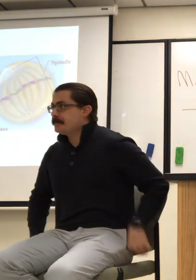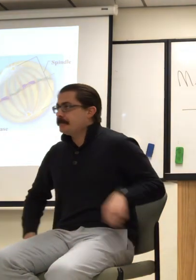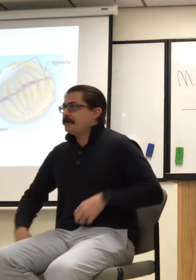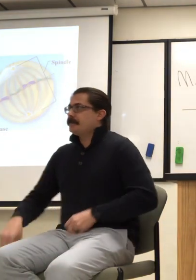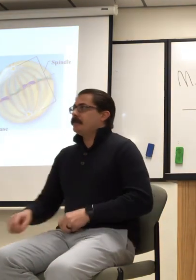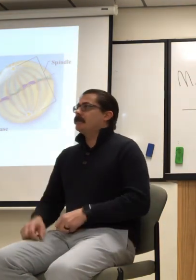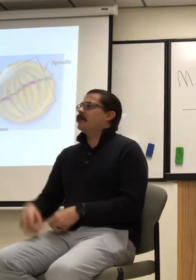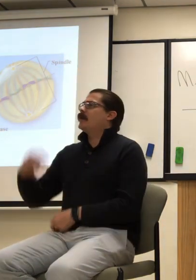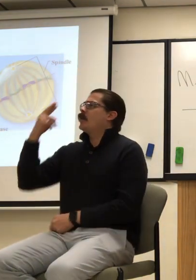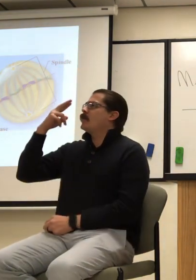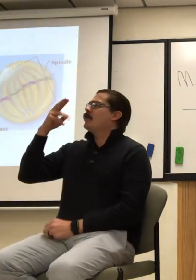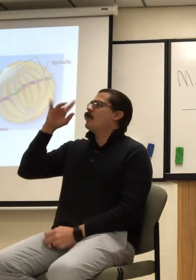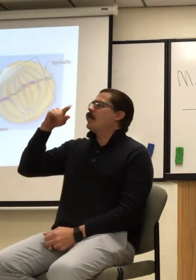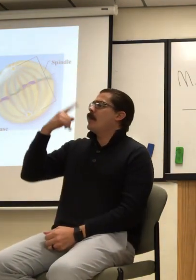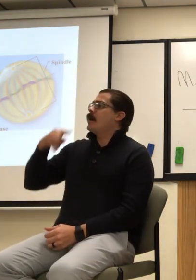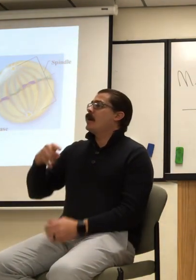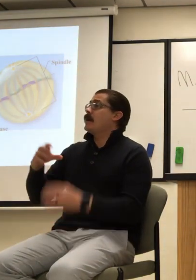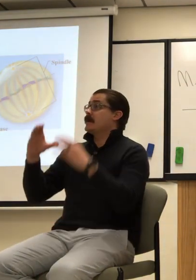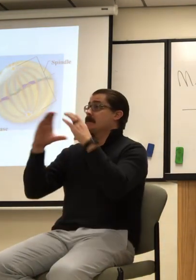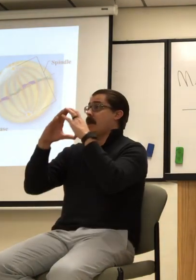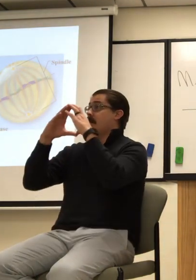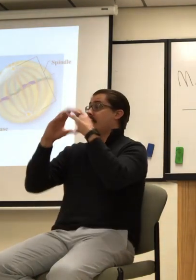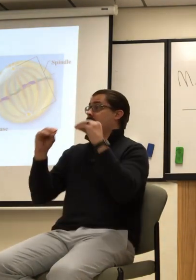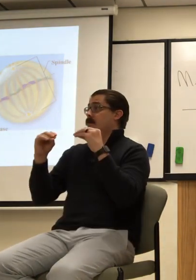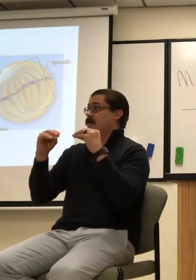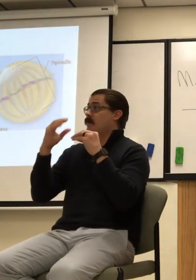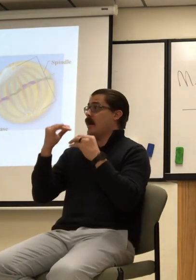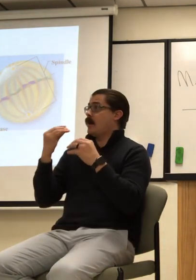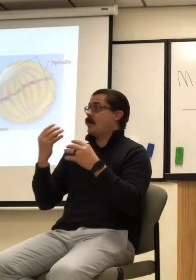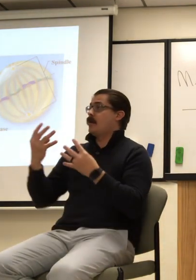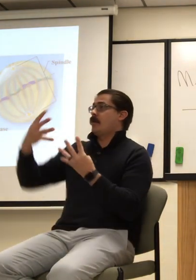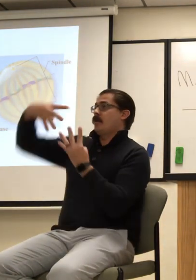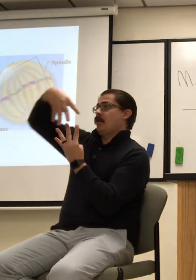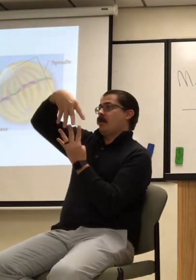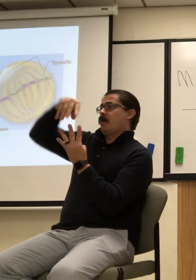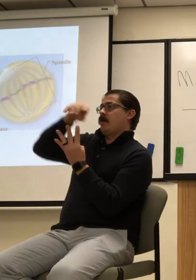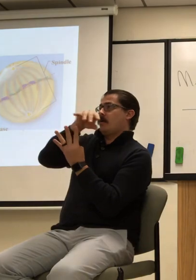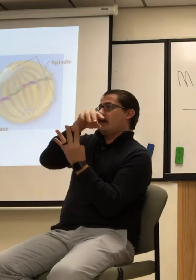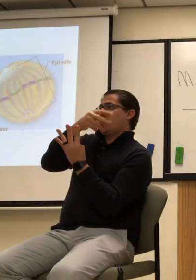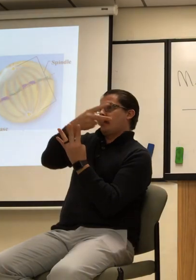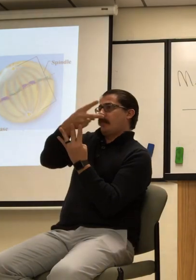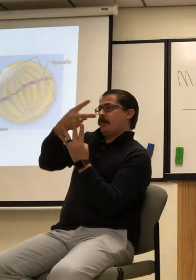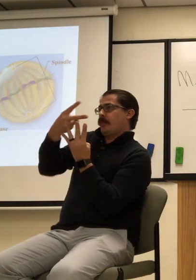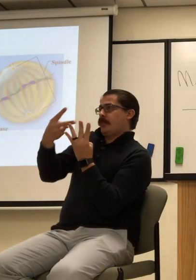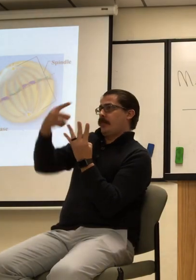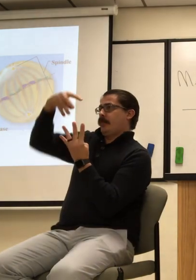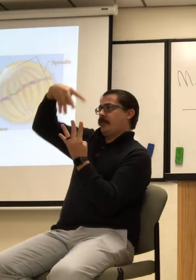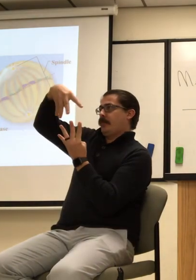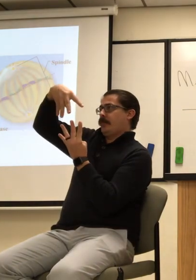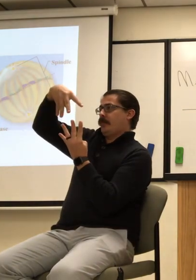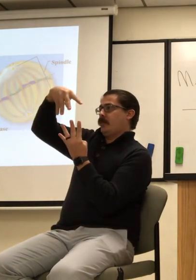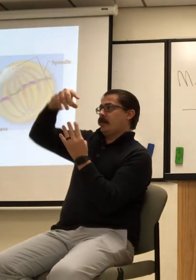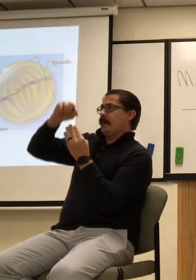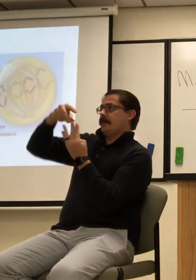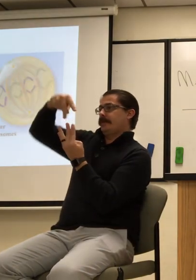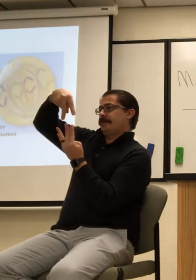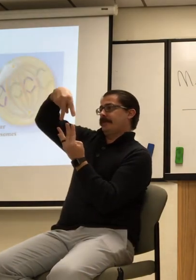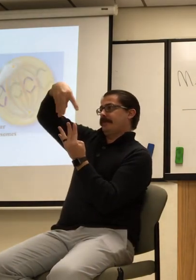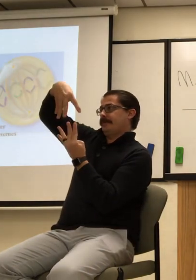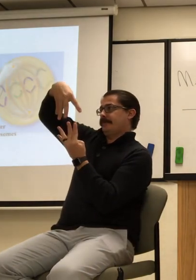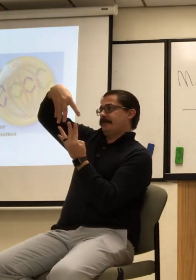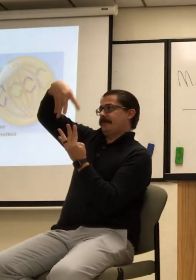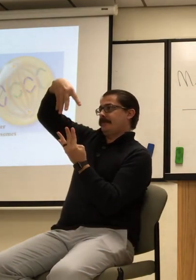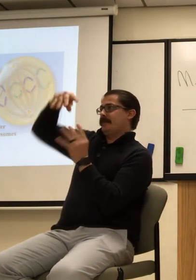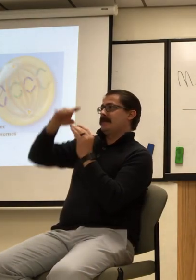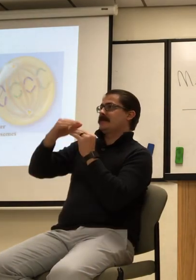And again, the purpose of this is cell division. So we've lined them up, so now we can start to separate them. Okay. So that's the next step shown here.